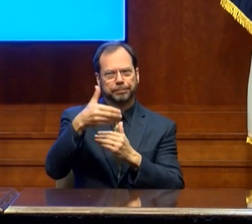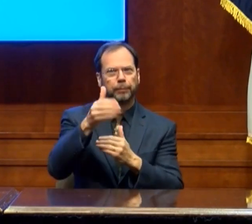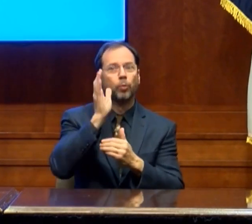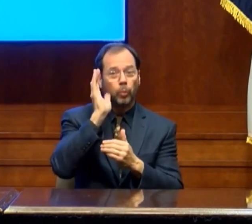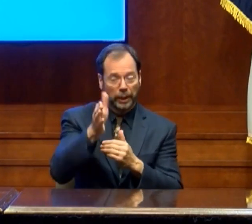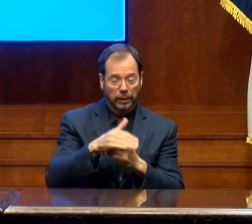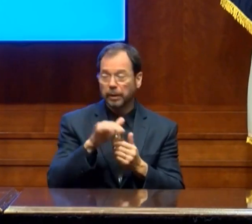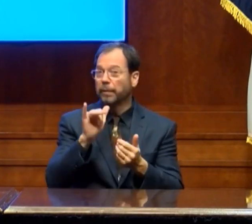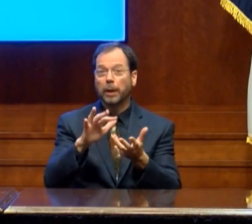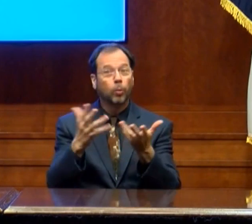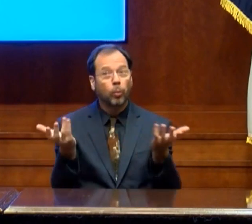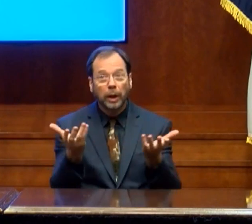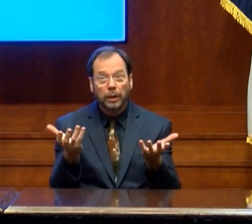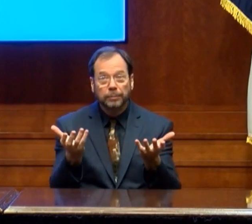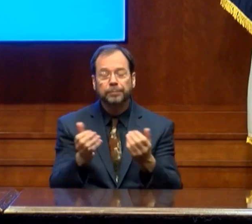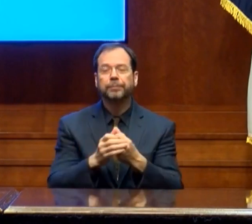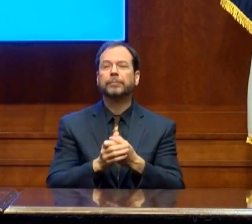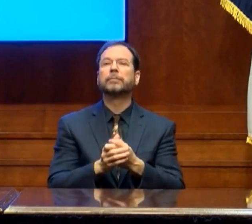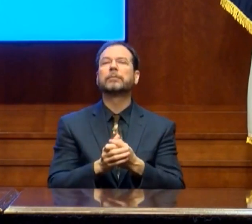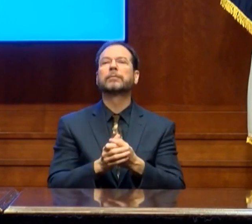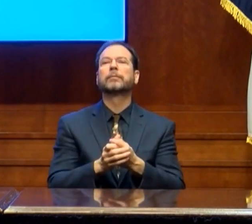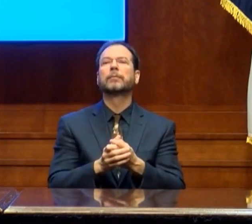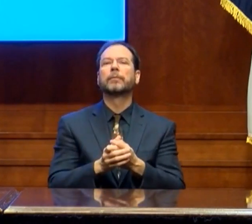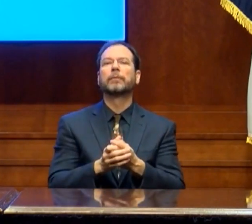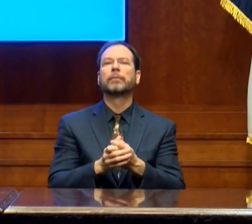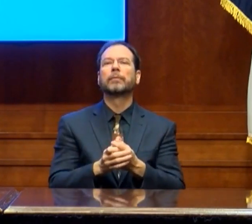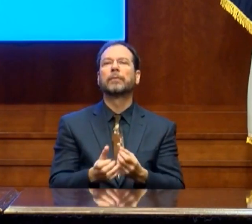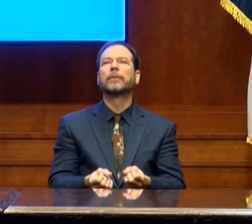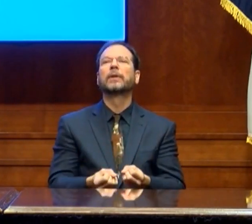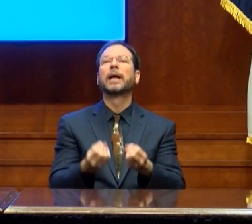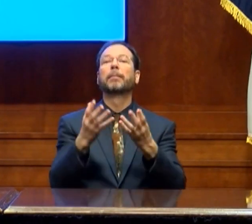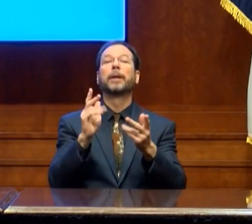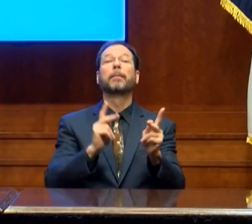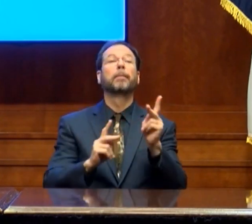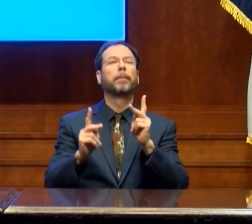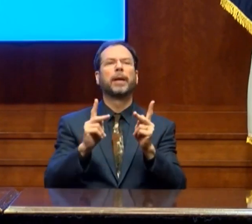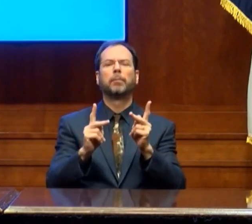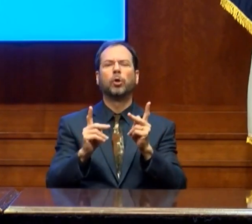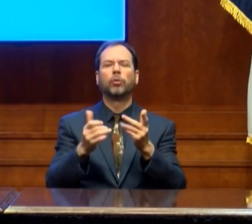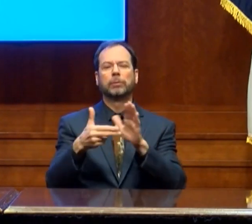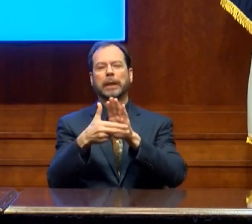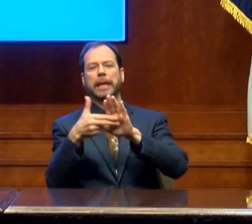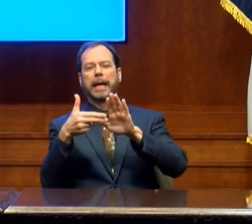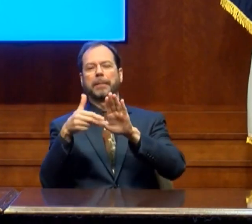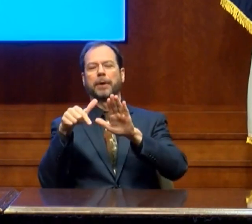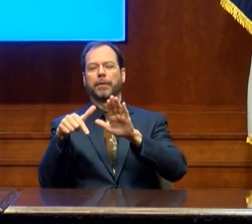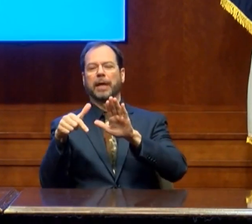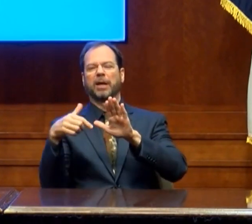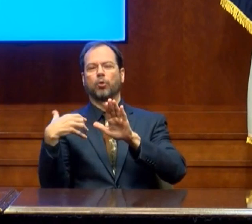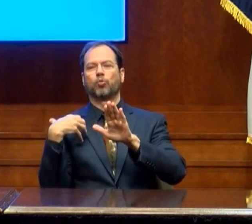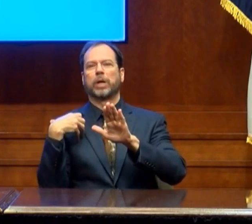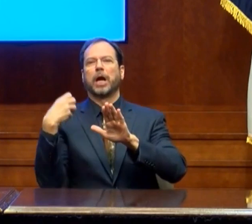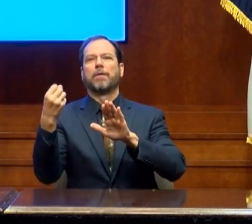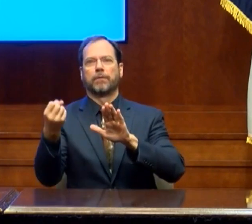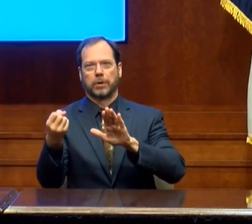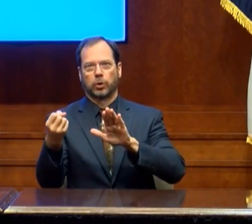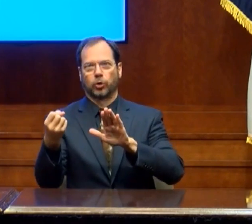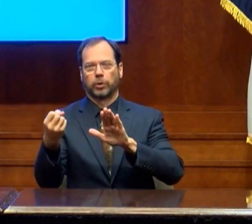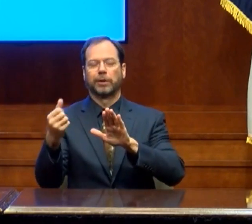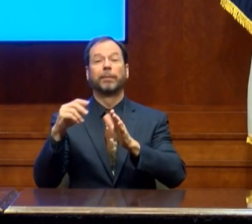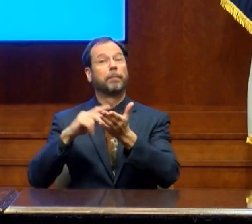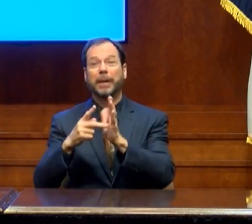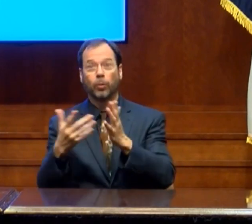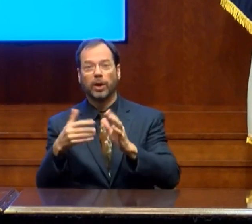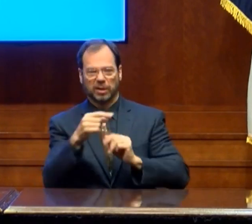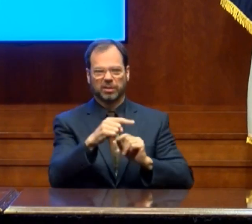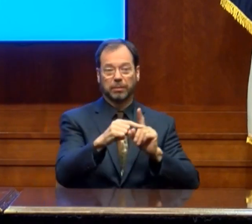basis. And that is the number of people who have been categorized as recovered. What that means is these are